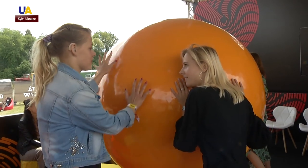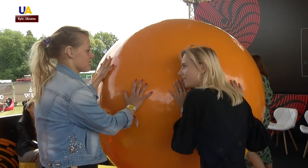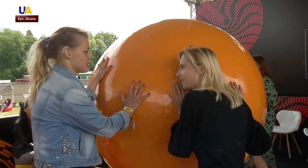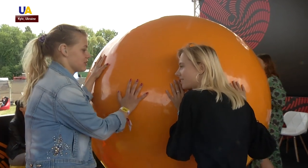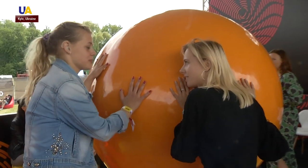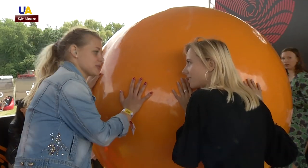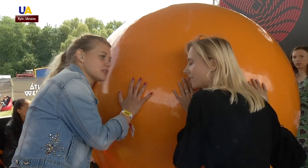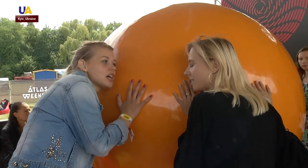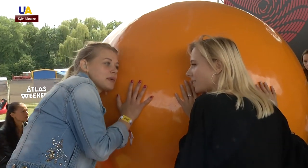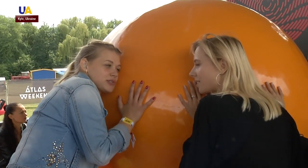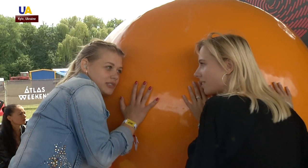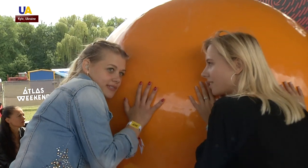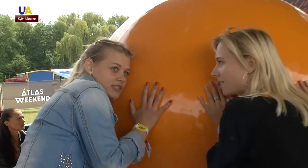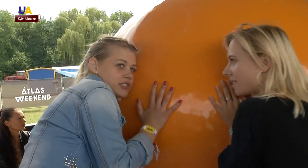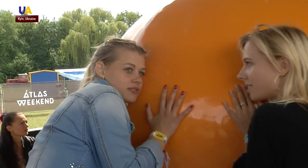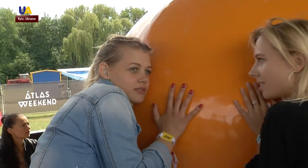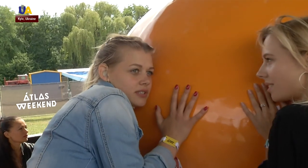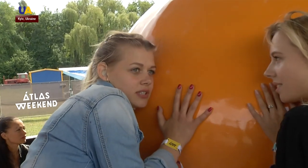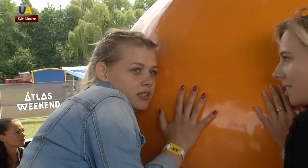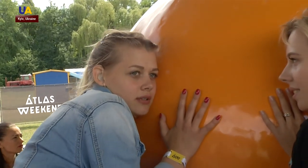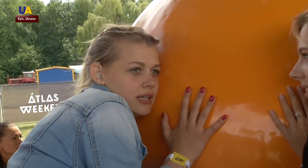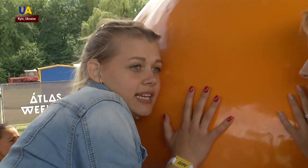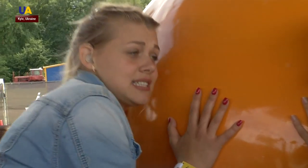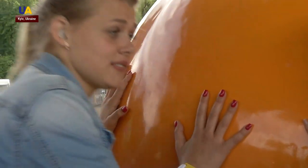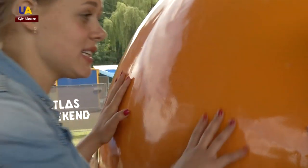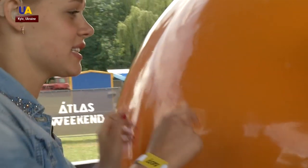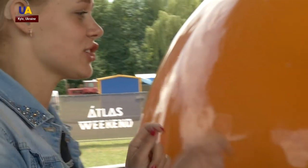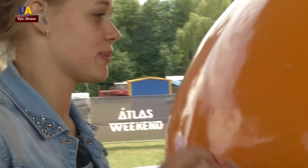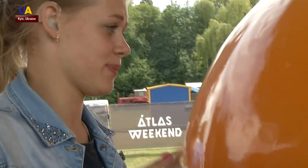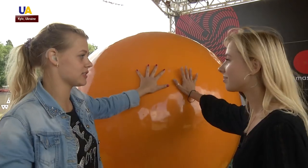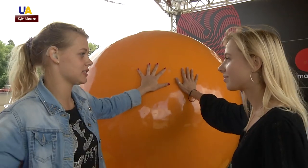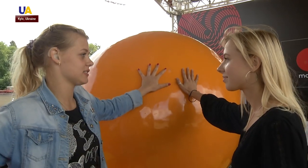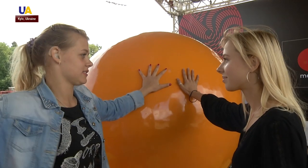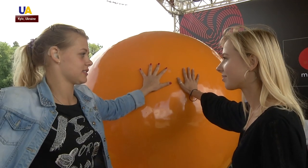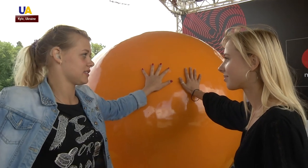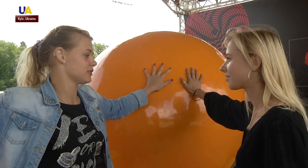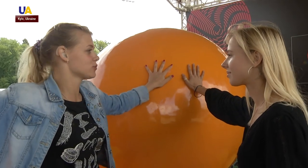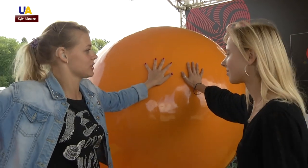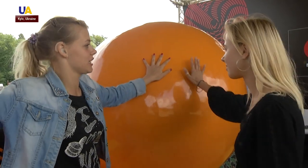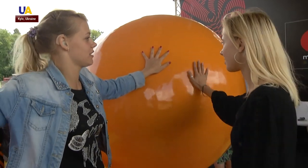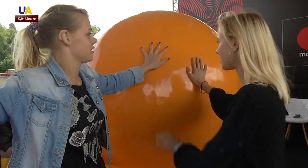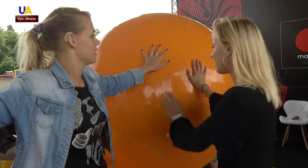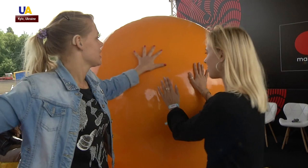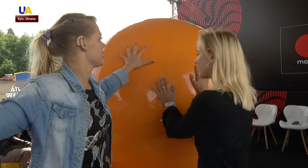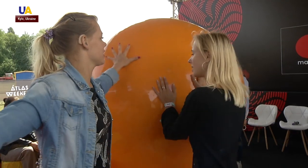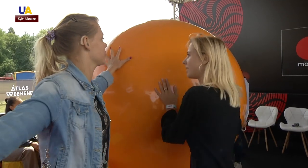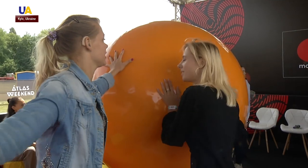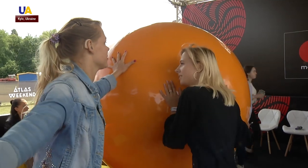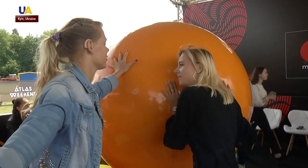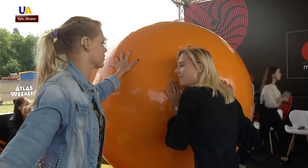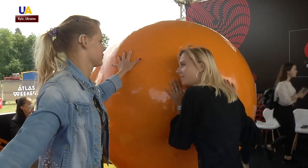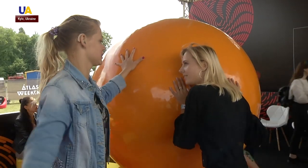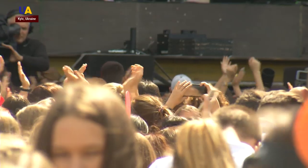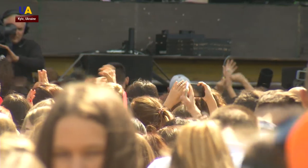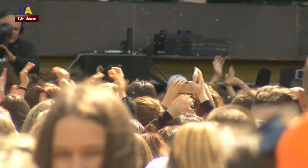Deaf people can hear vibrations, feel them, and compare their emotions with ours. This magic ball installed in the audience area at